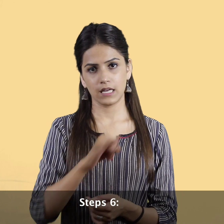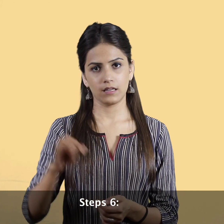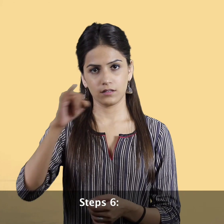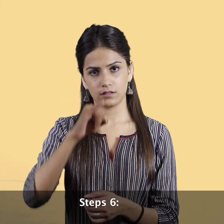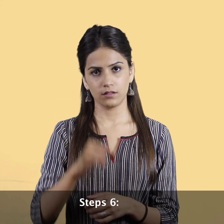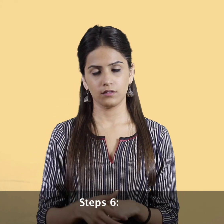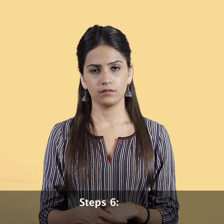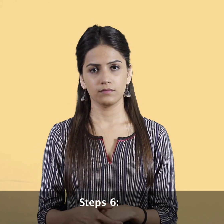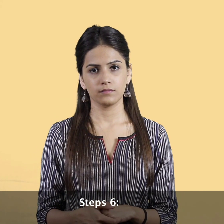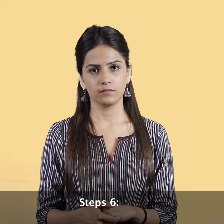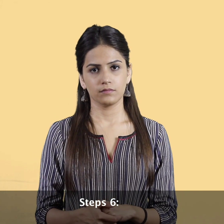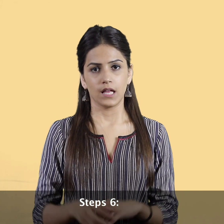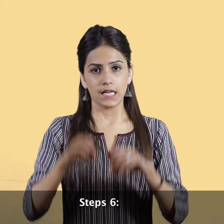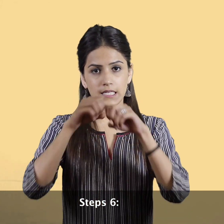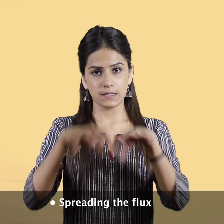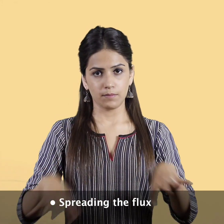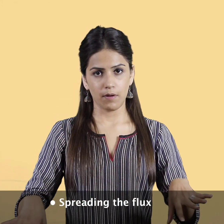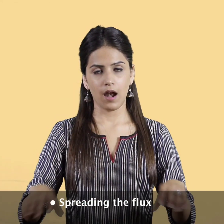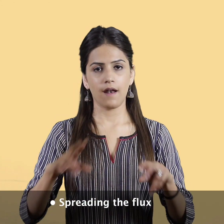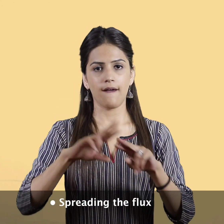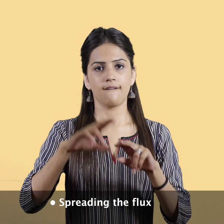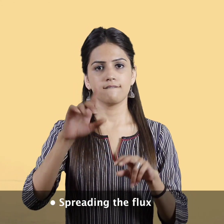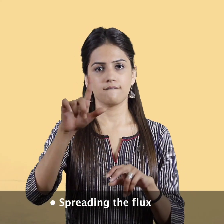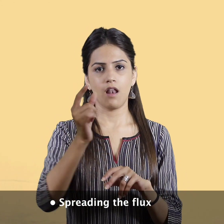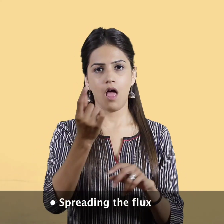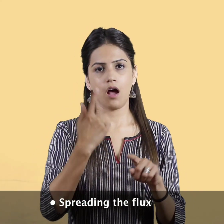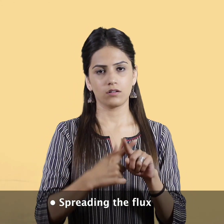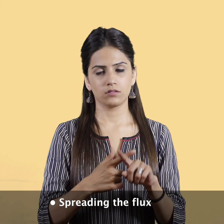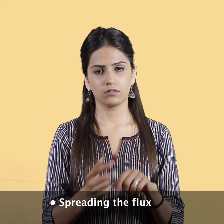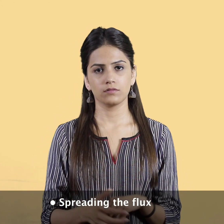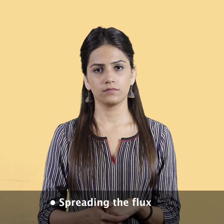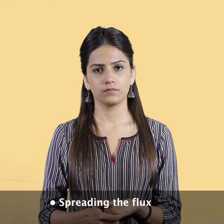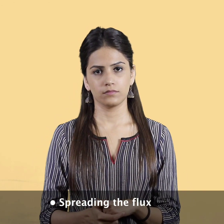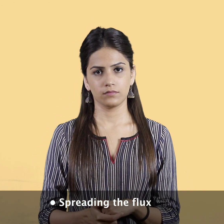Step 6. Spreading the flux.